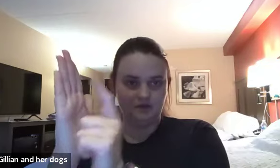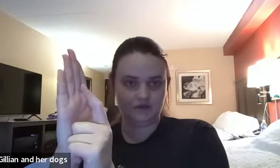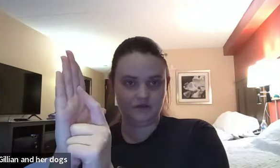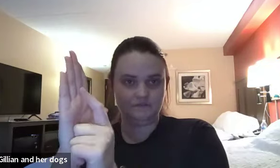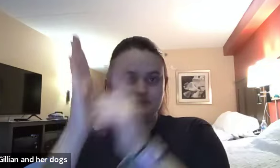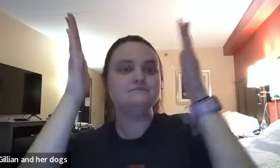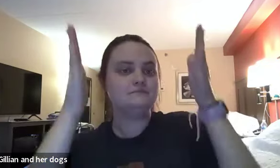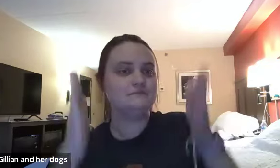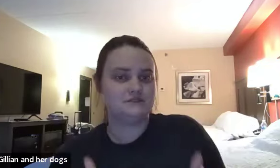Law person.